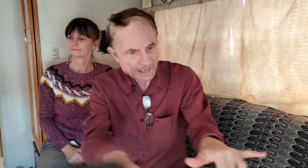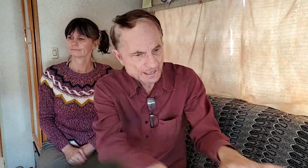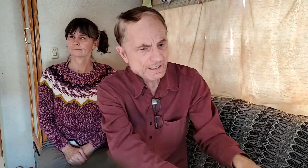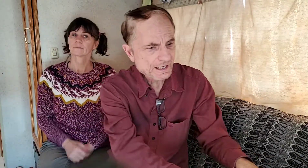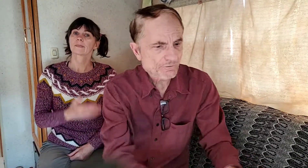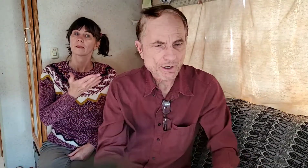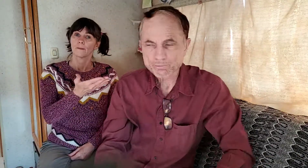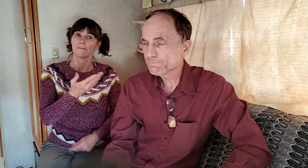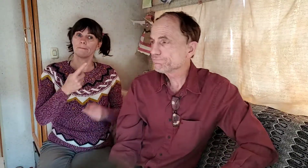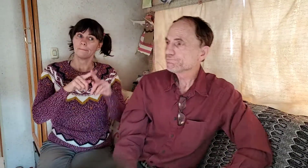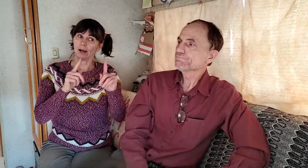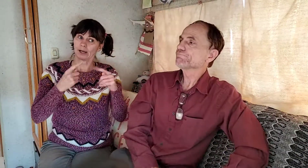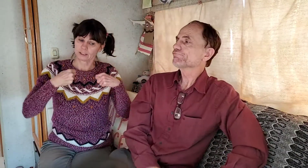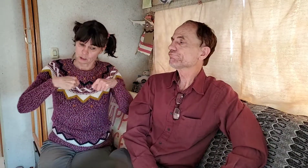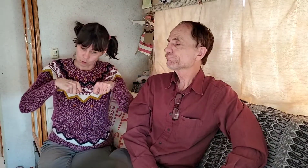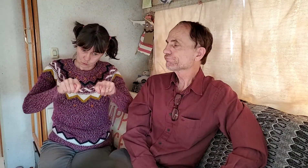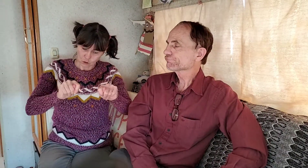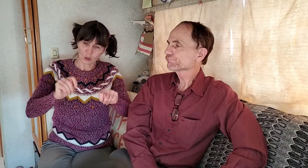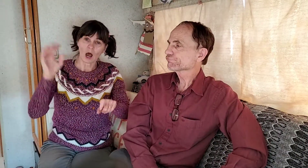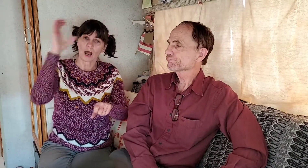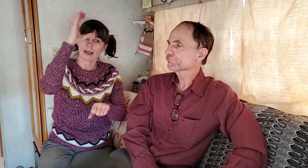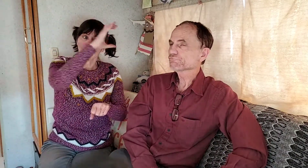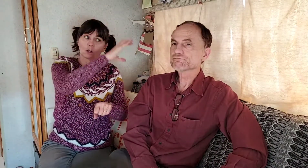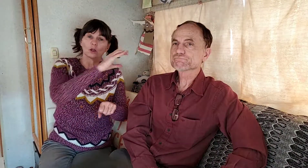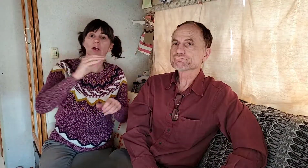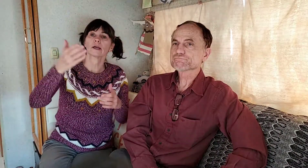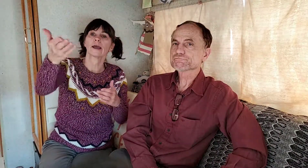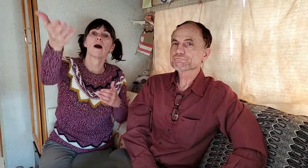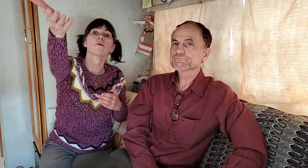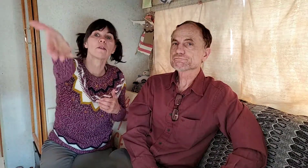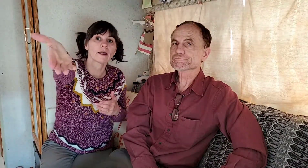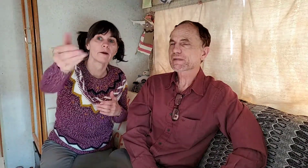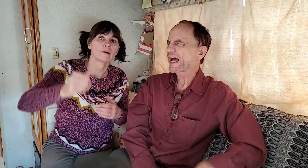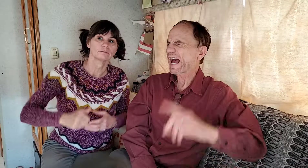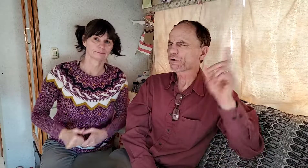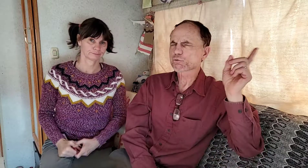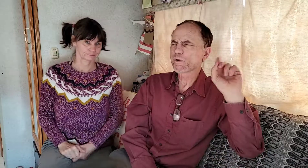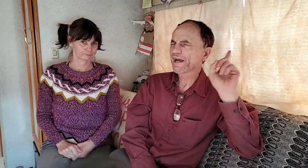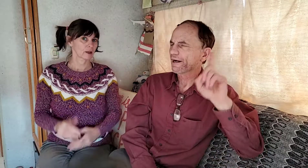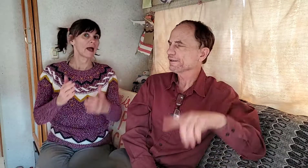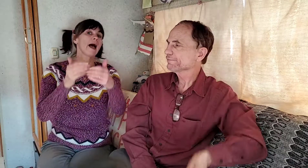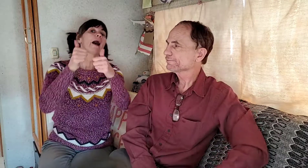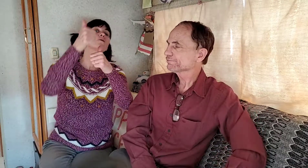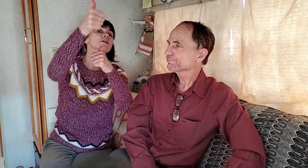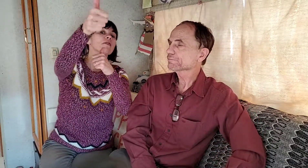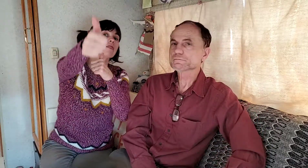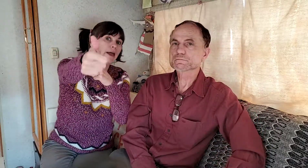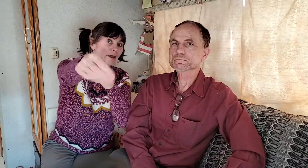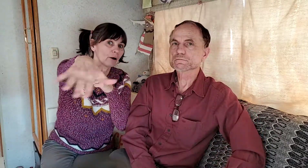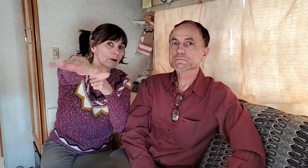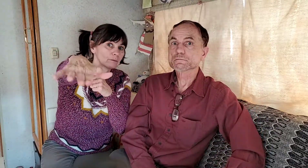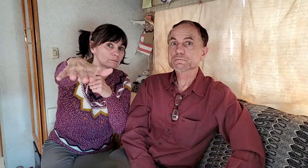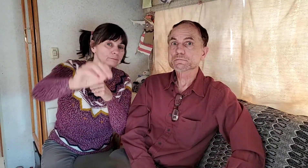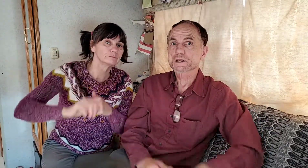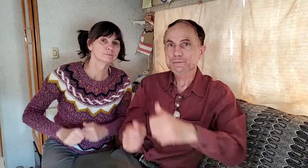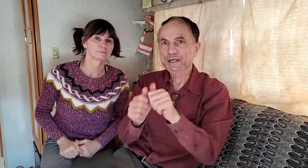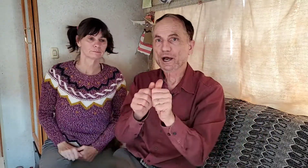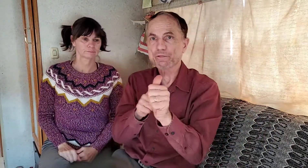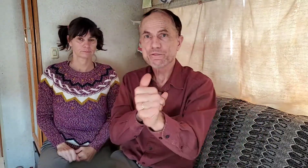any of them. But did you try looking out there? Out where? Out there. You mean out